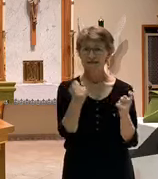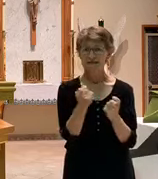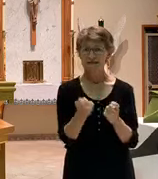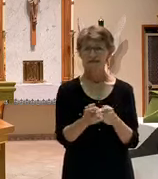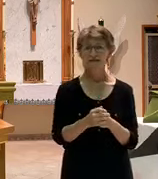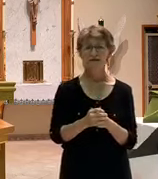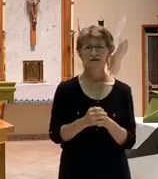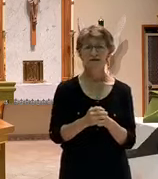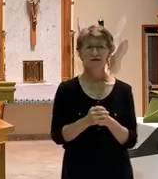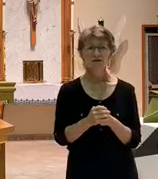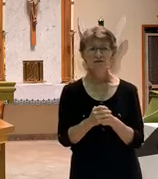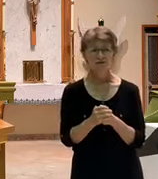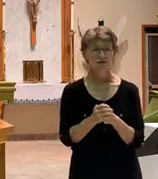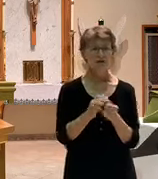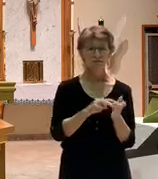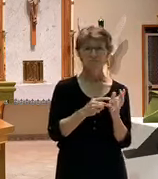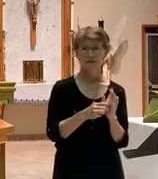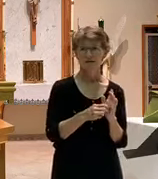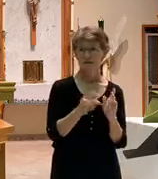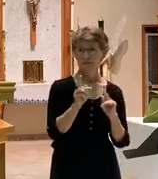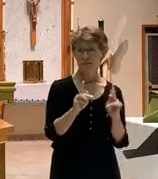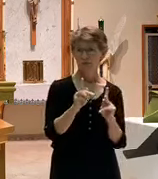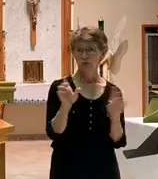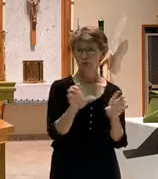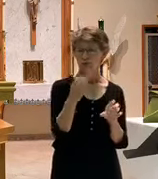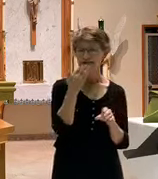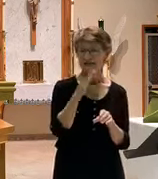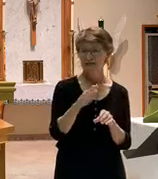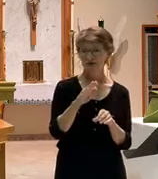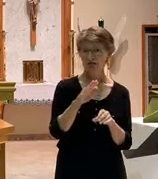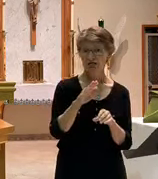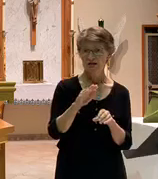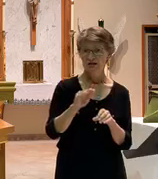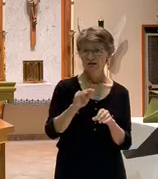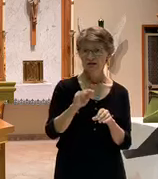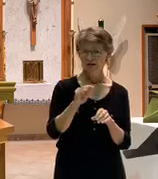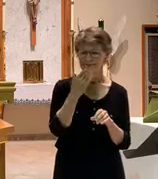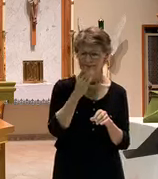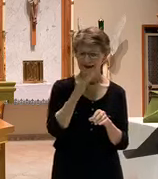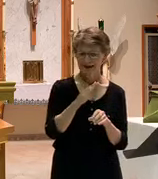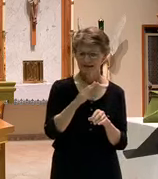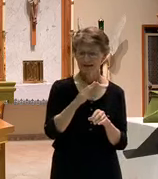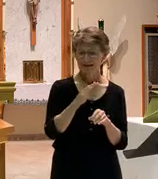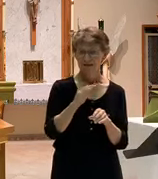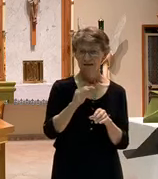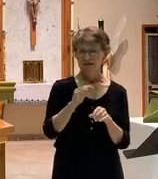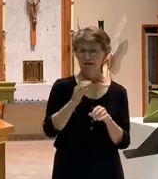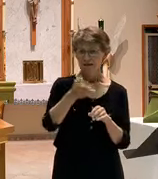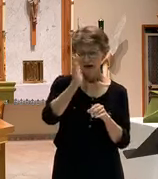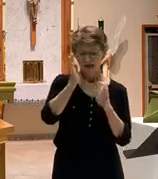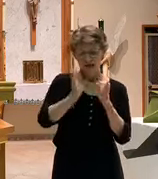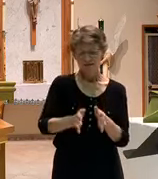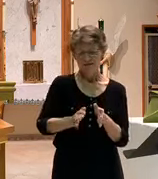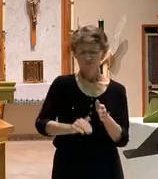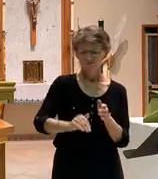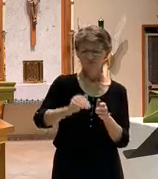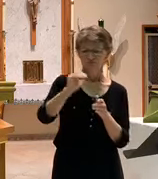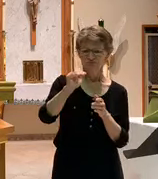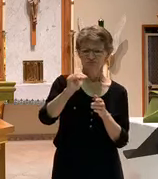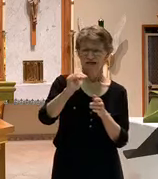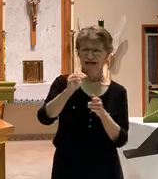So in one sense, those who do evil are allowed to continue because of that hope that maybe they will repent. God's giving them